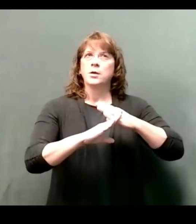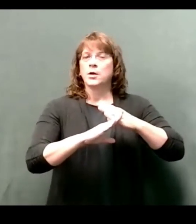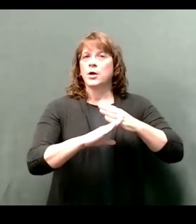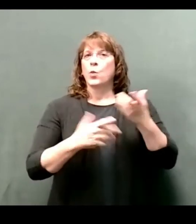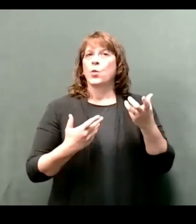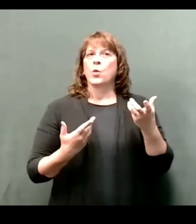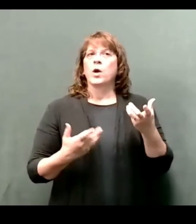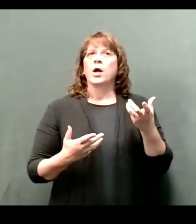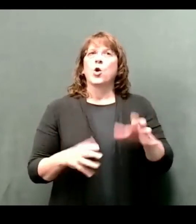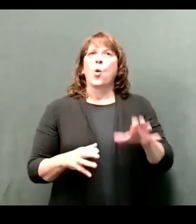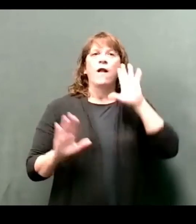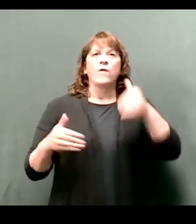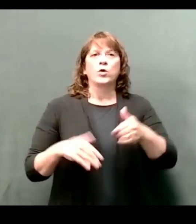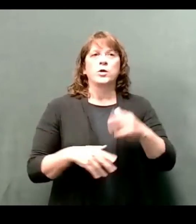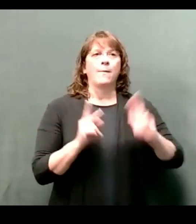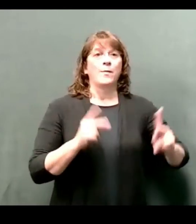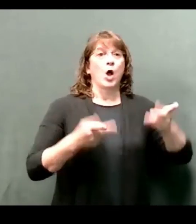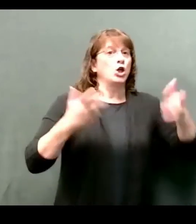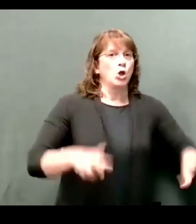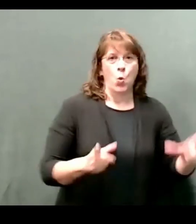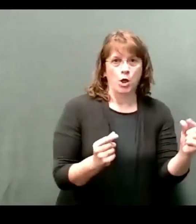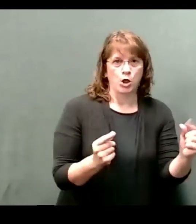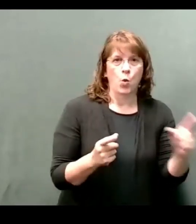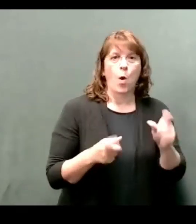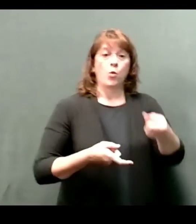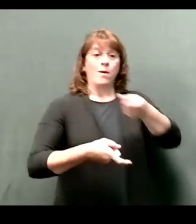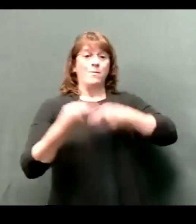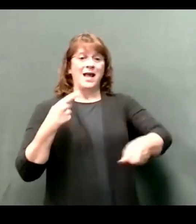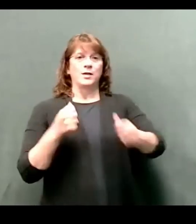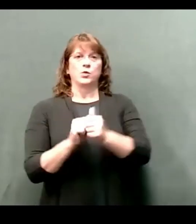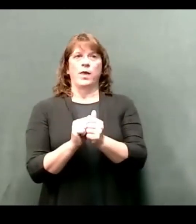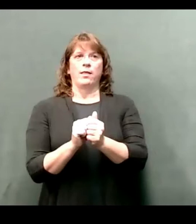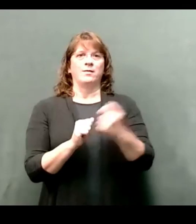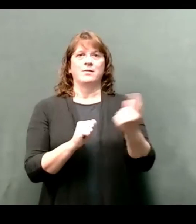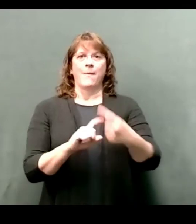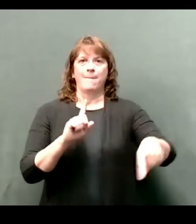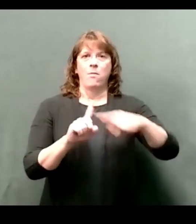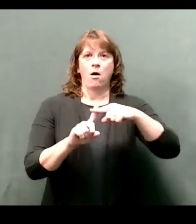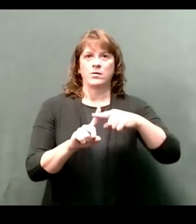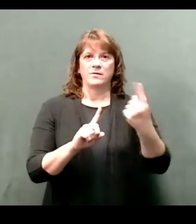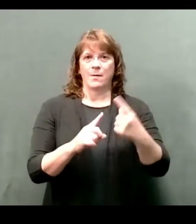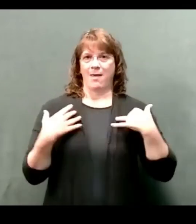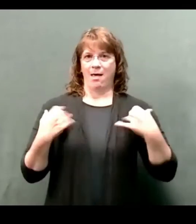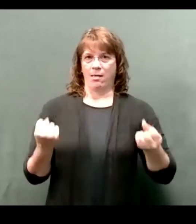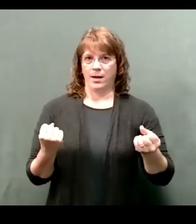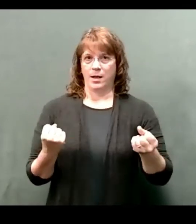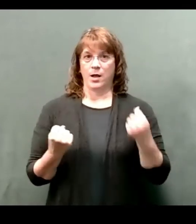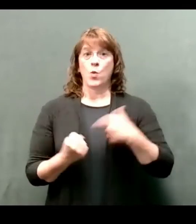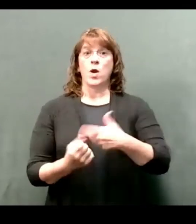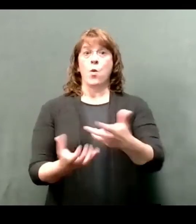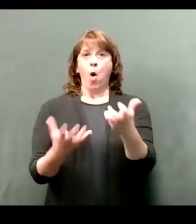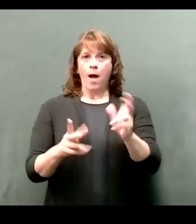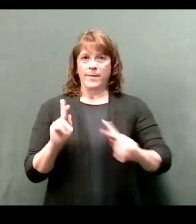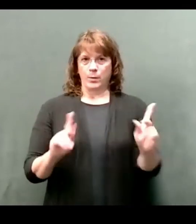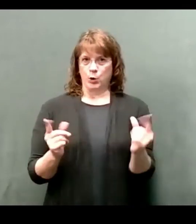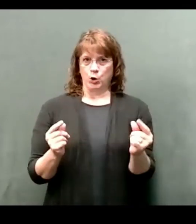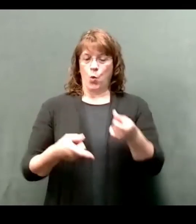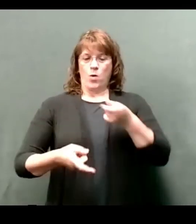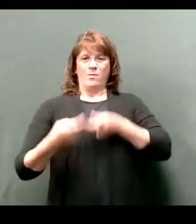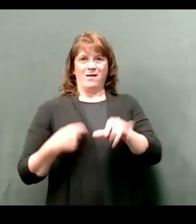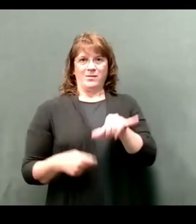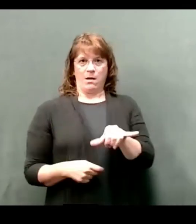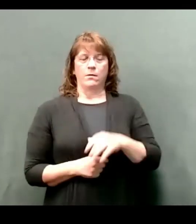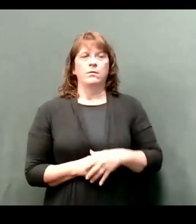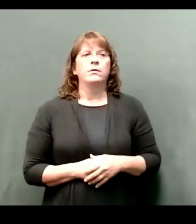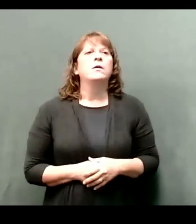what we don't want people to do, right? We want to replace it with what's healthy, what's positive, what we want folks to do. And so we tried to offer some ideas